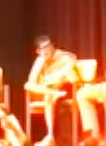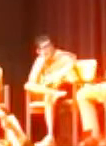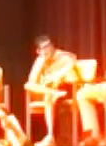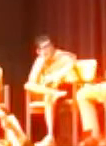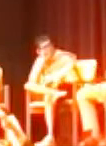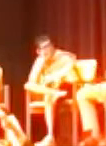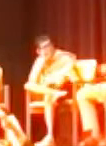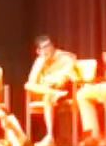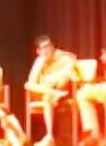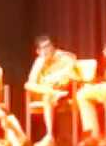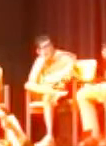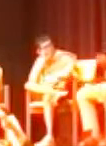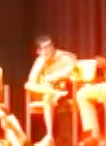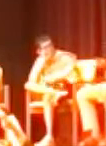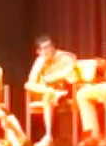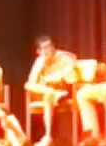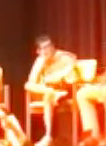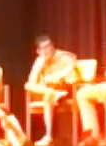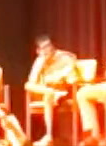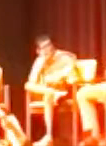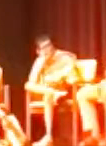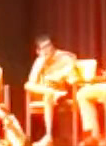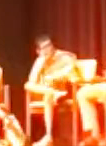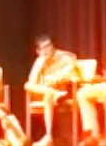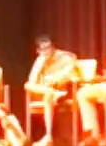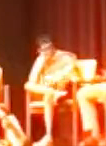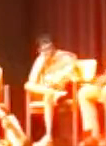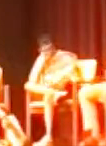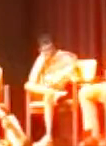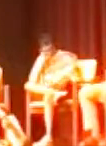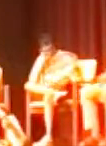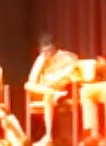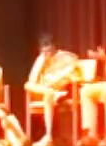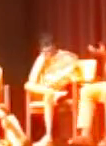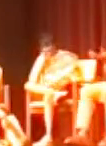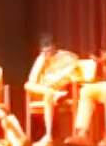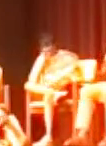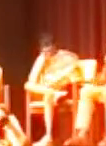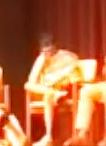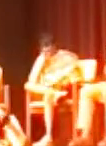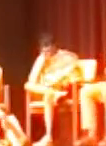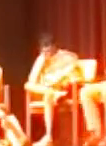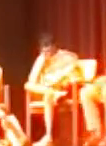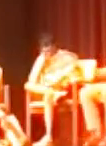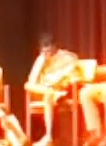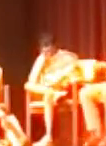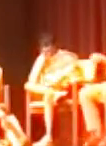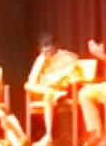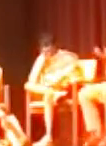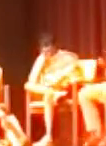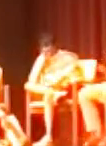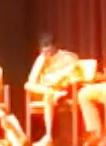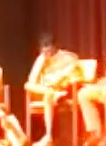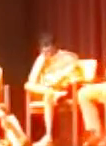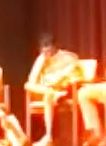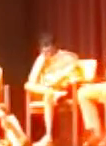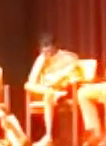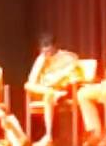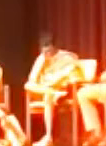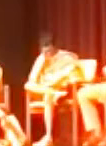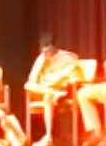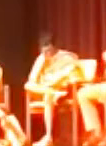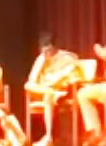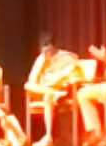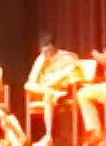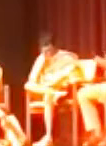to do this again in 2025. So we've got the venue. We've got a different way of approaching